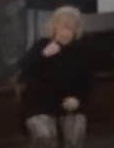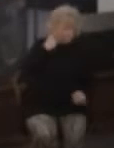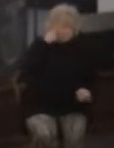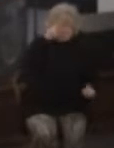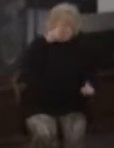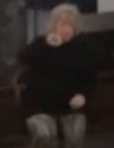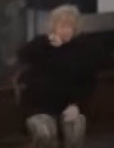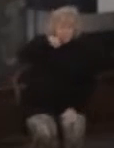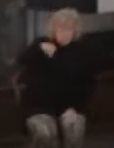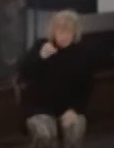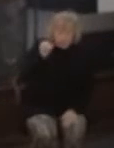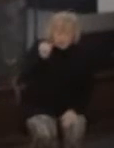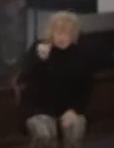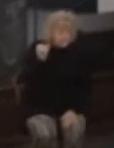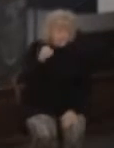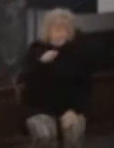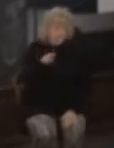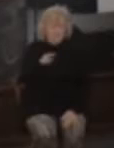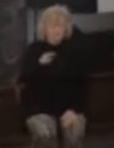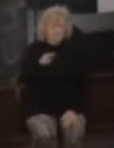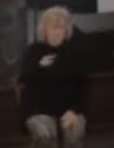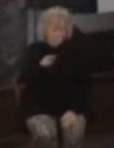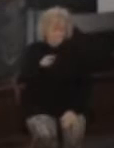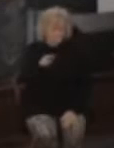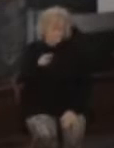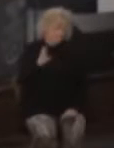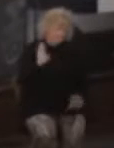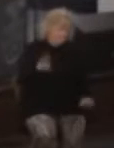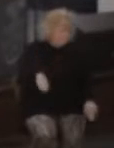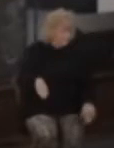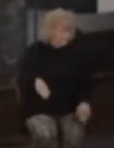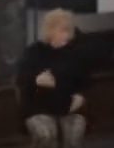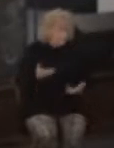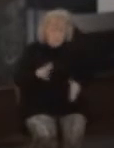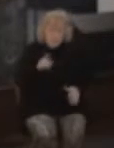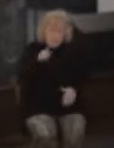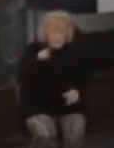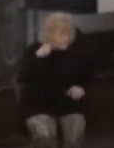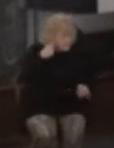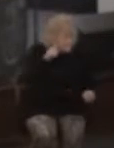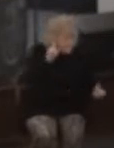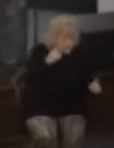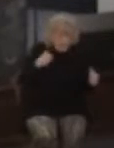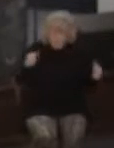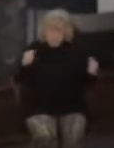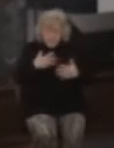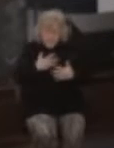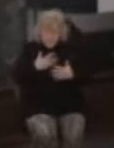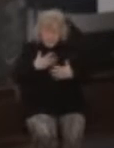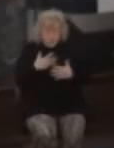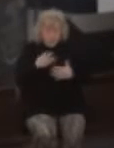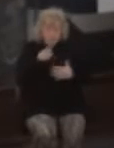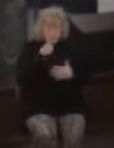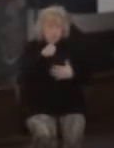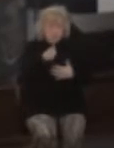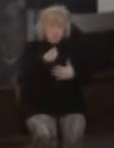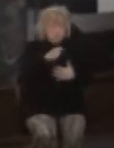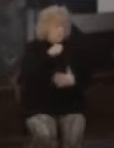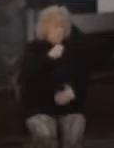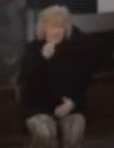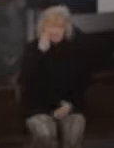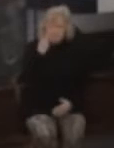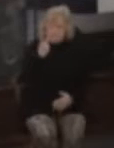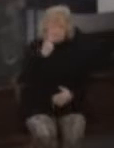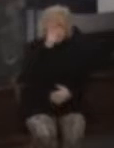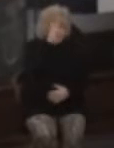you of the joy of your own successes. Jealousy will make you strike out at others. Fear will keep you from seeing God at work